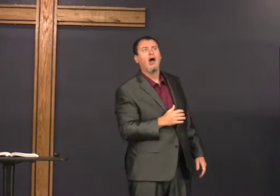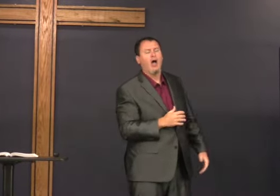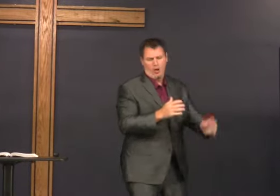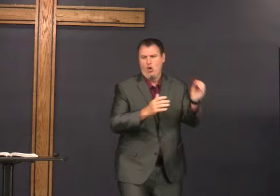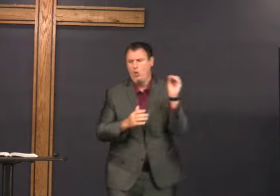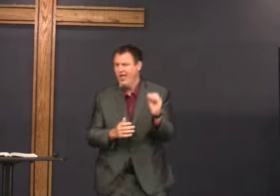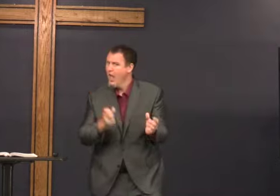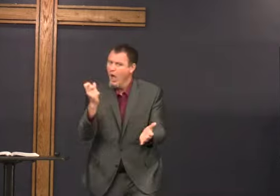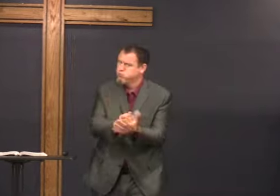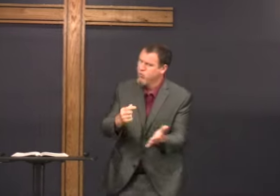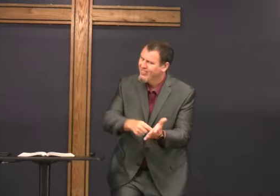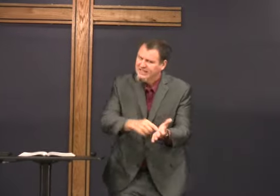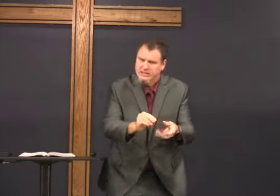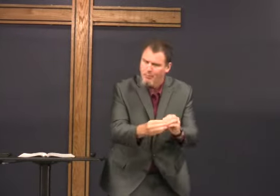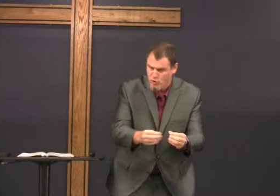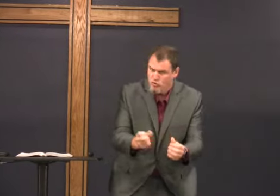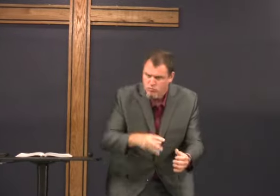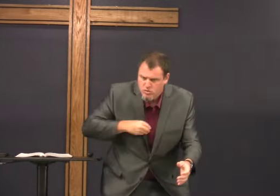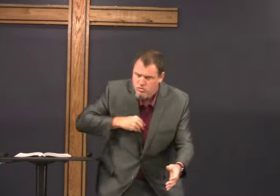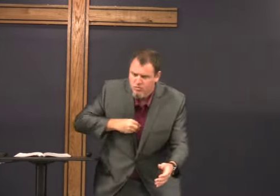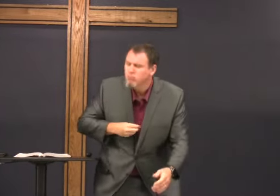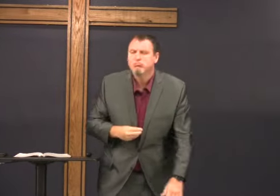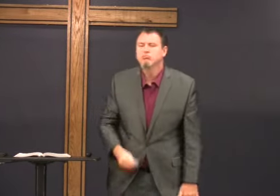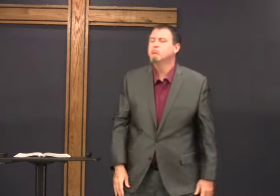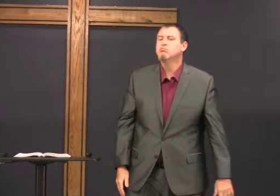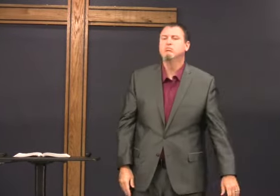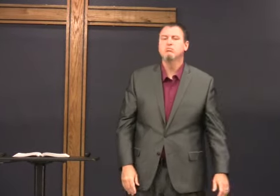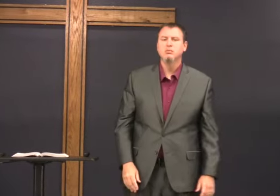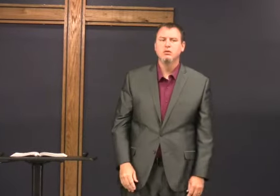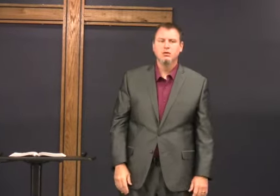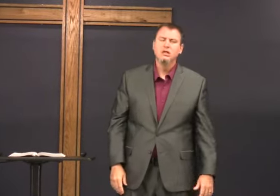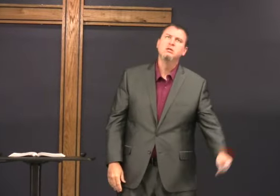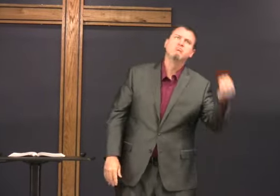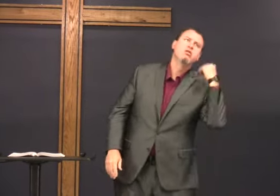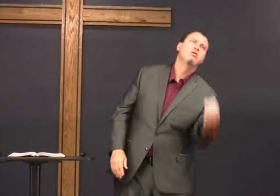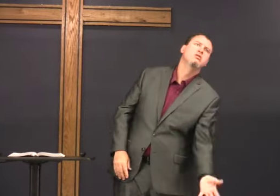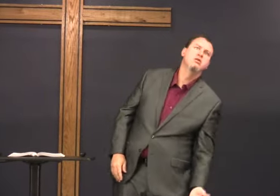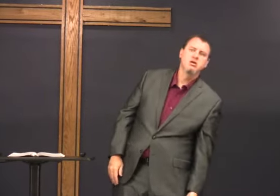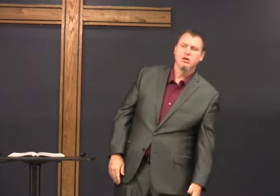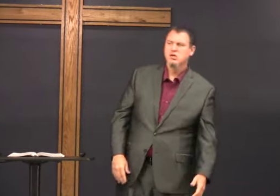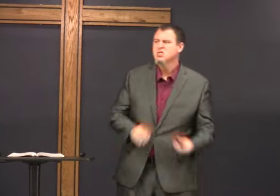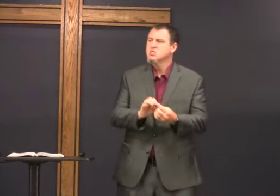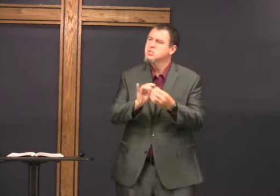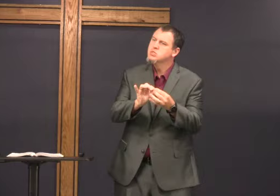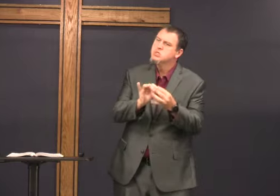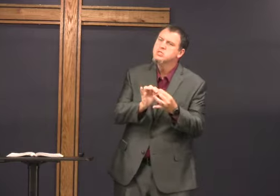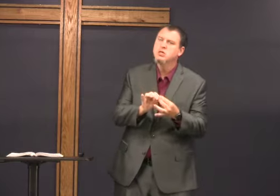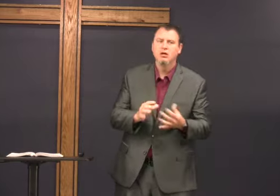probably the manager, I don't know. They come back out, oh, they approved this. Can you accept that? No.